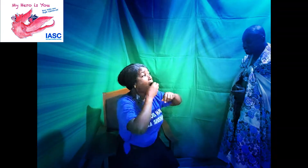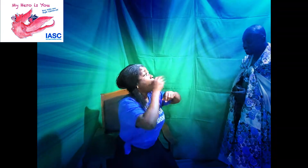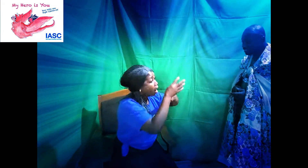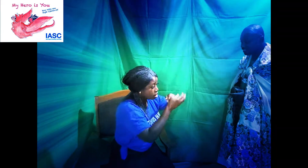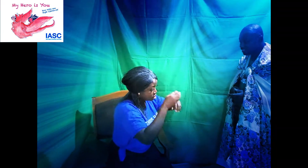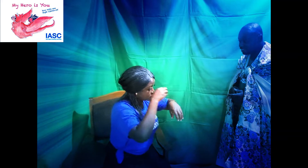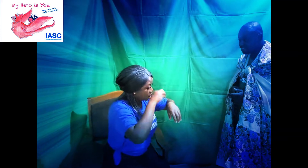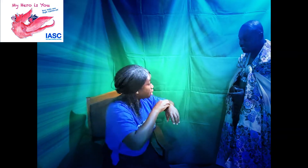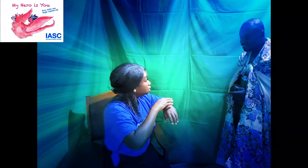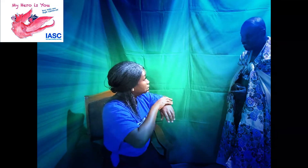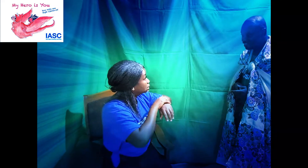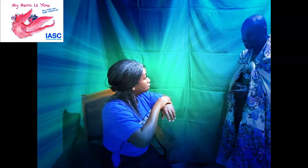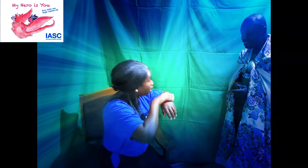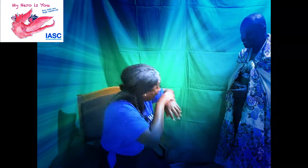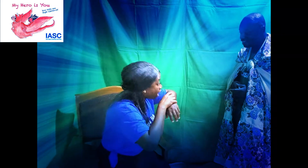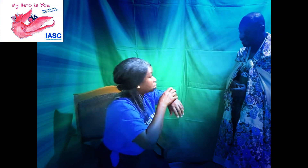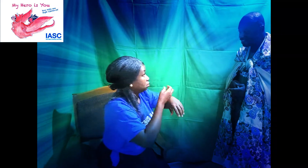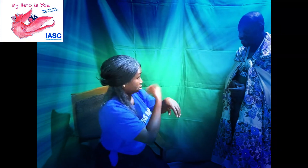are together.